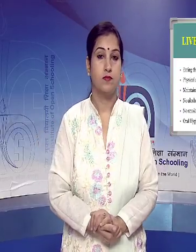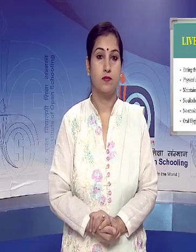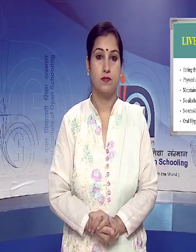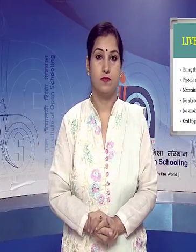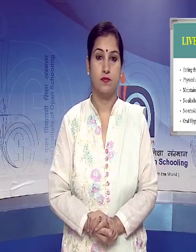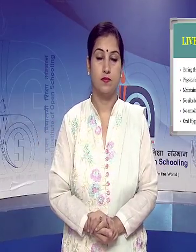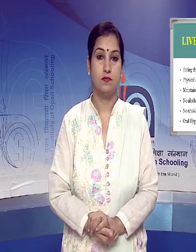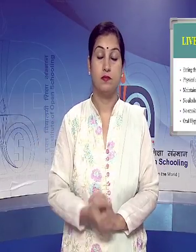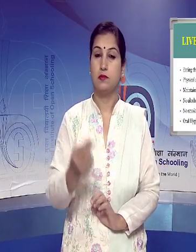no smoking,